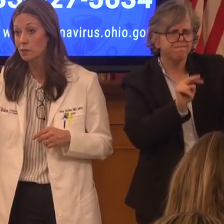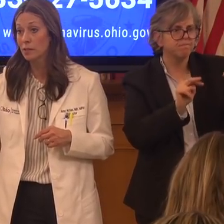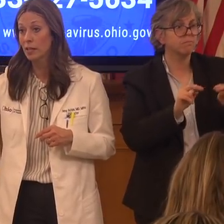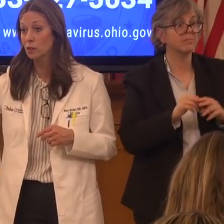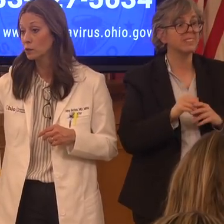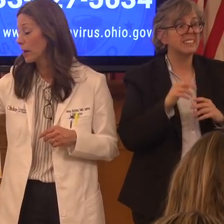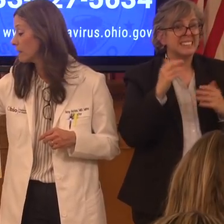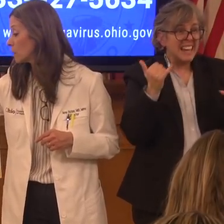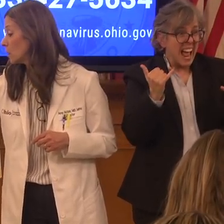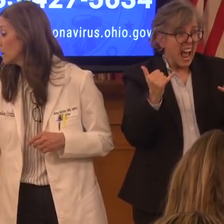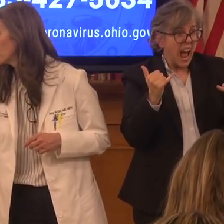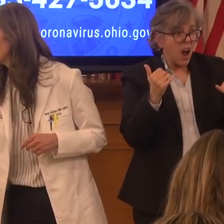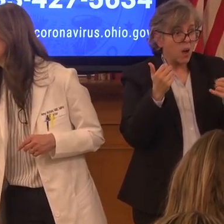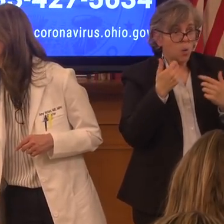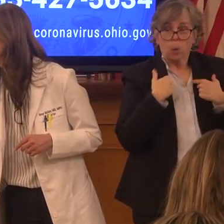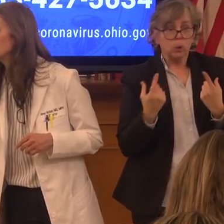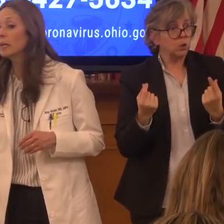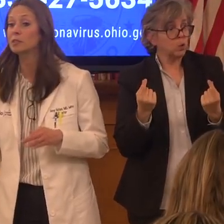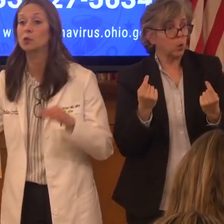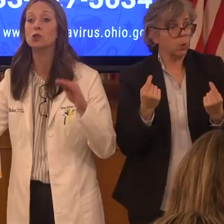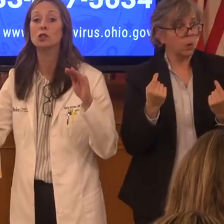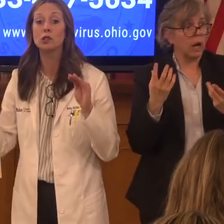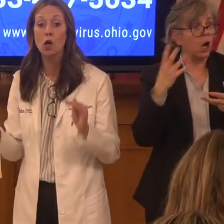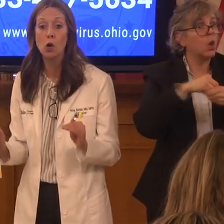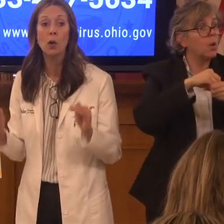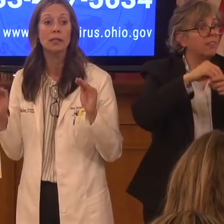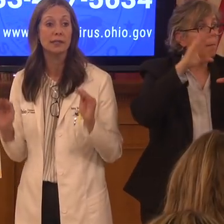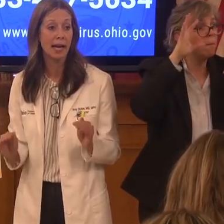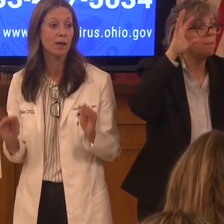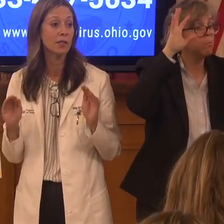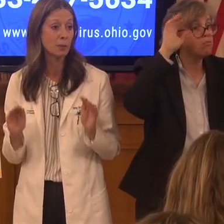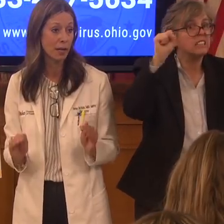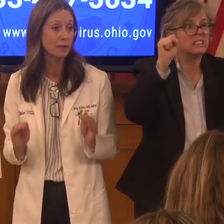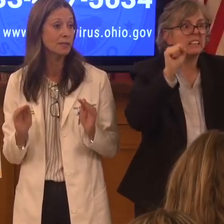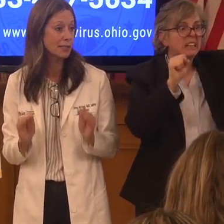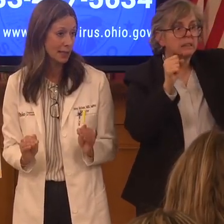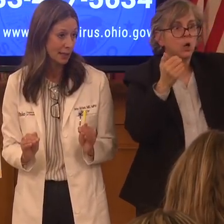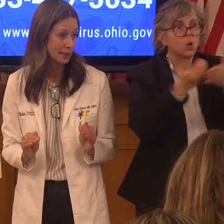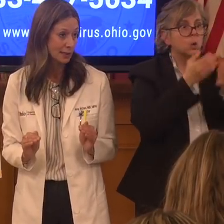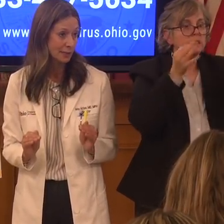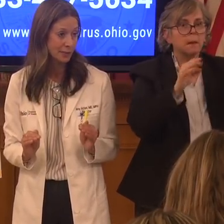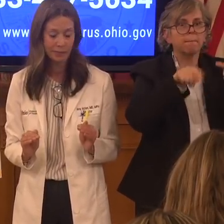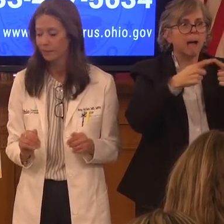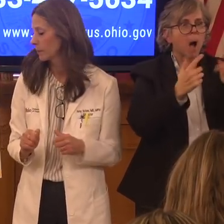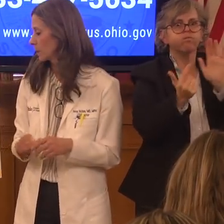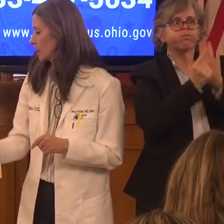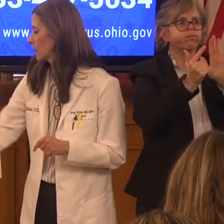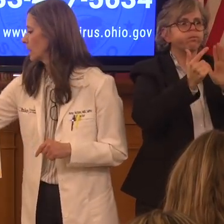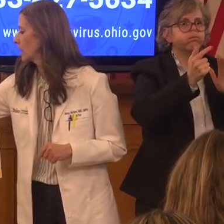measures yesterday on travel, is meant to slow down the spread of disease,